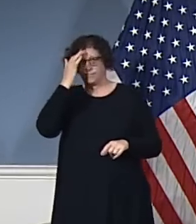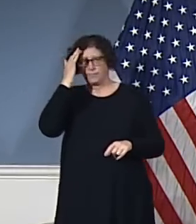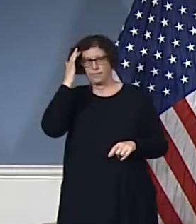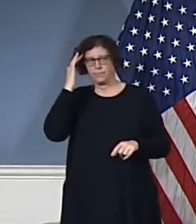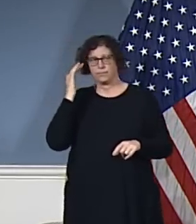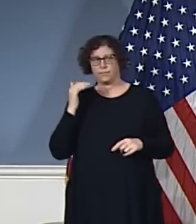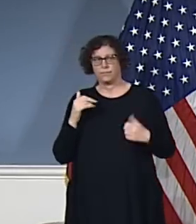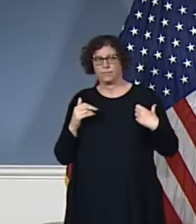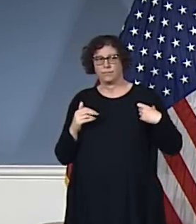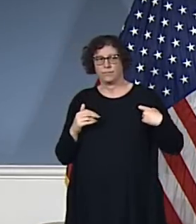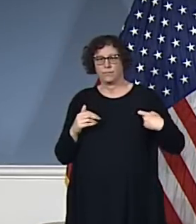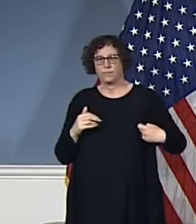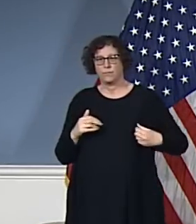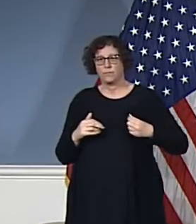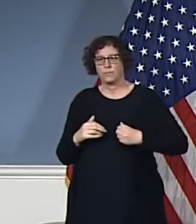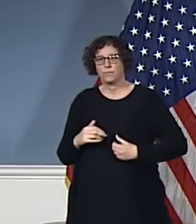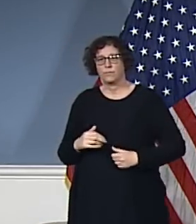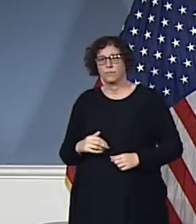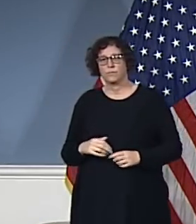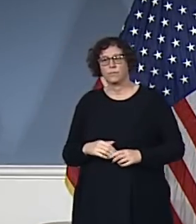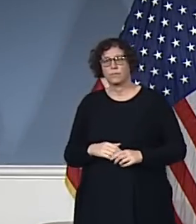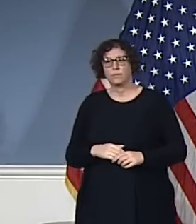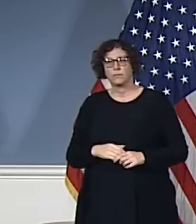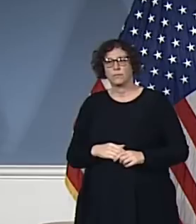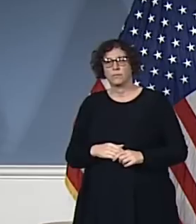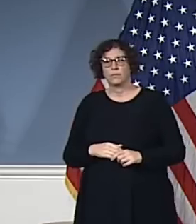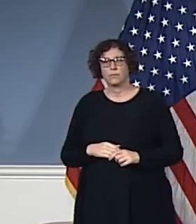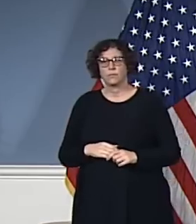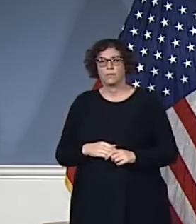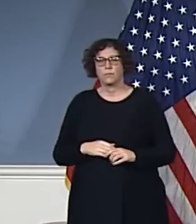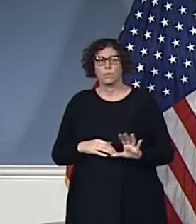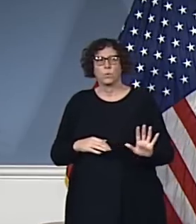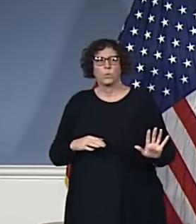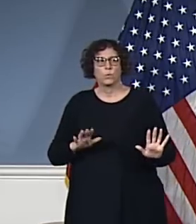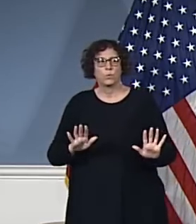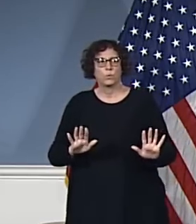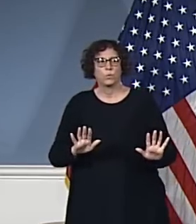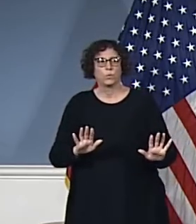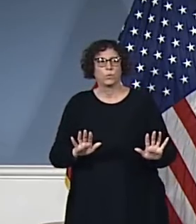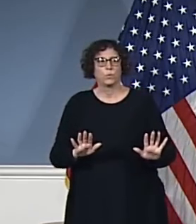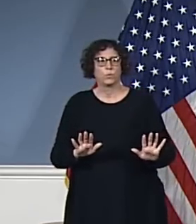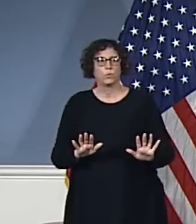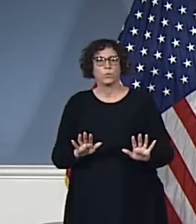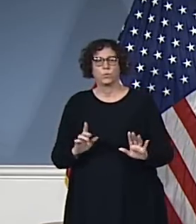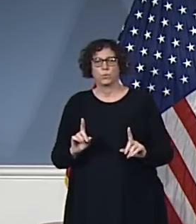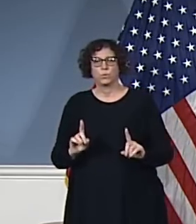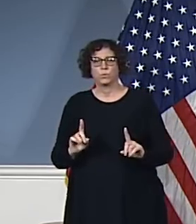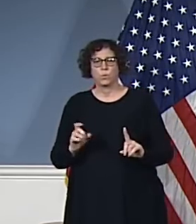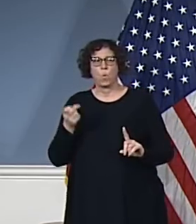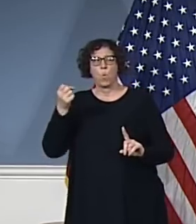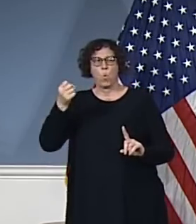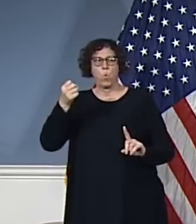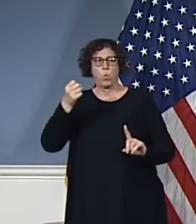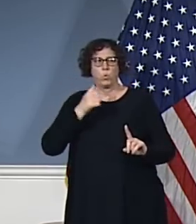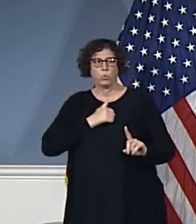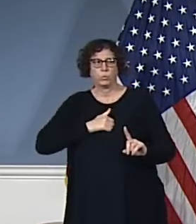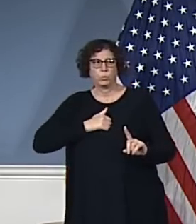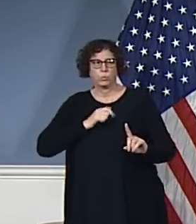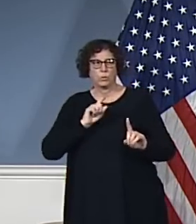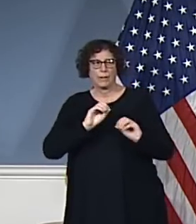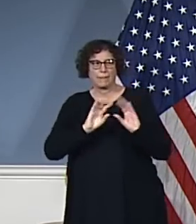the question. With Jacoby, we switched. Wait, is Amanda, hold on, is Amanda back on the line? I'm sorry, Dr. Katz. Is Amanda